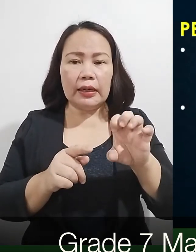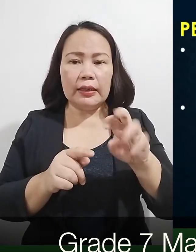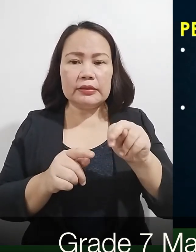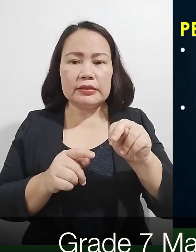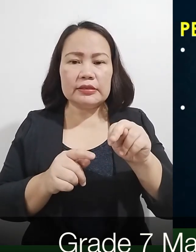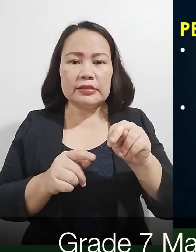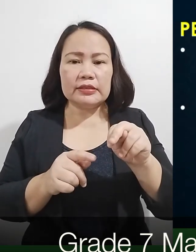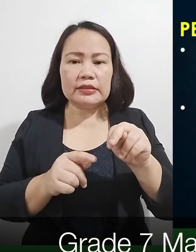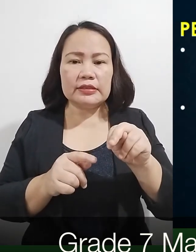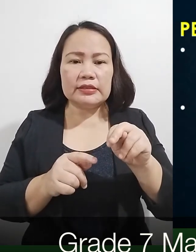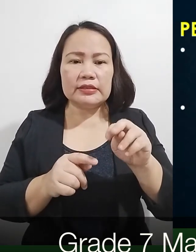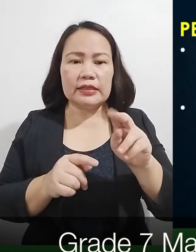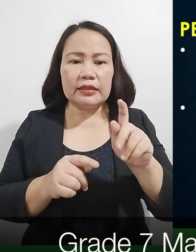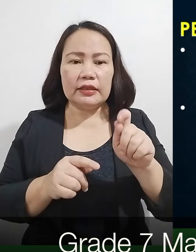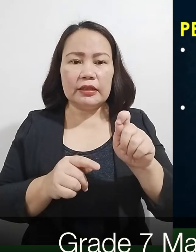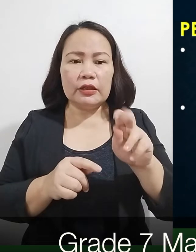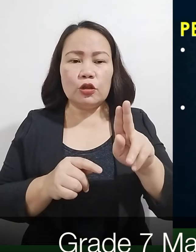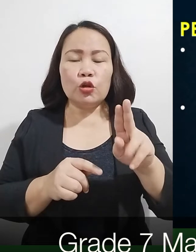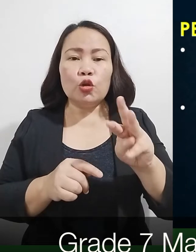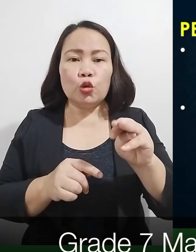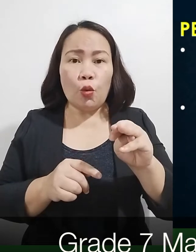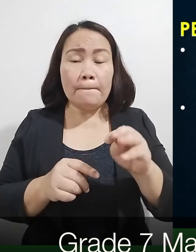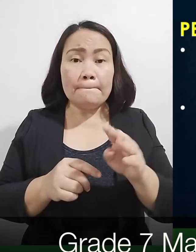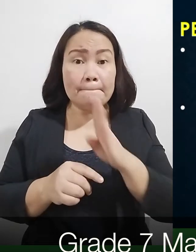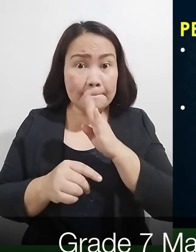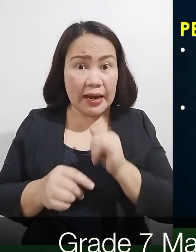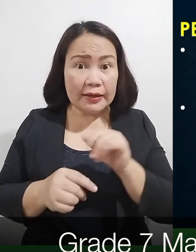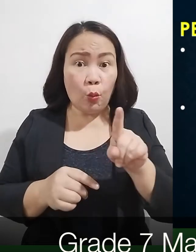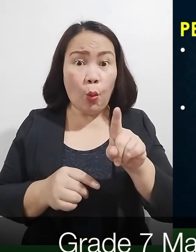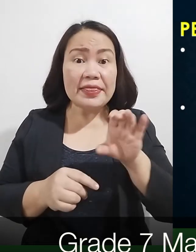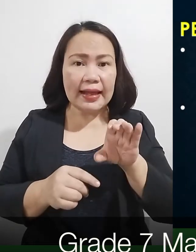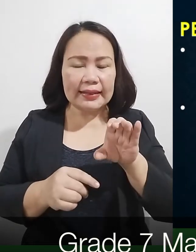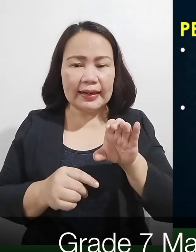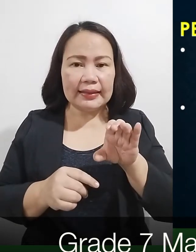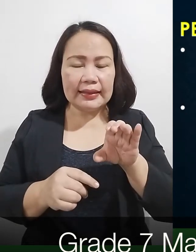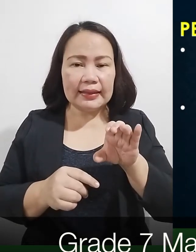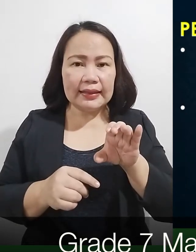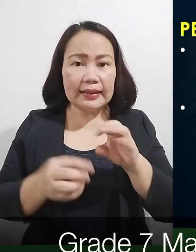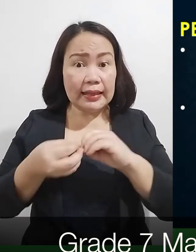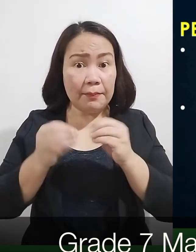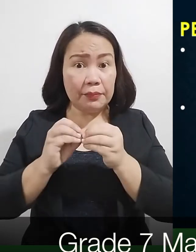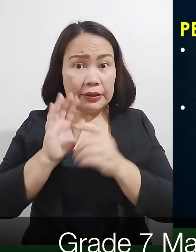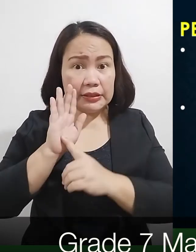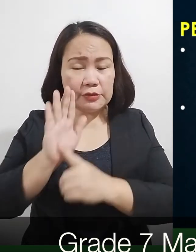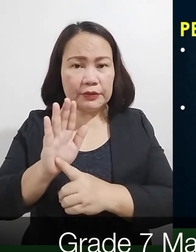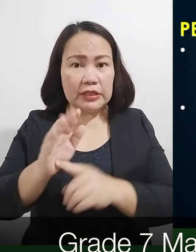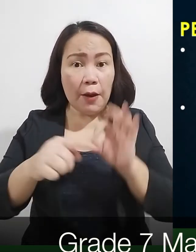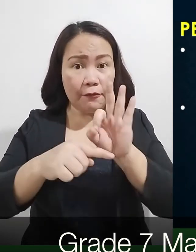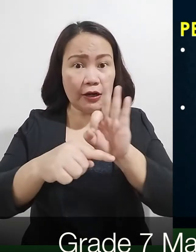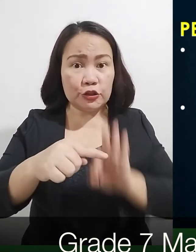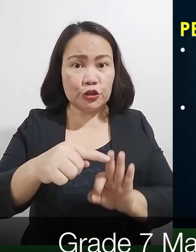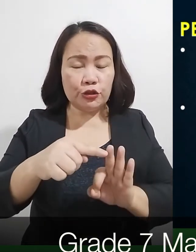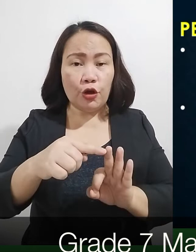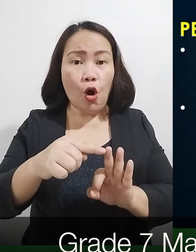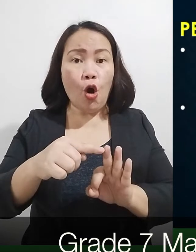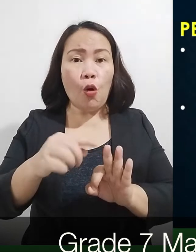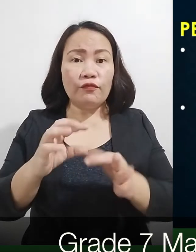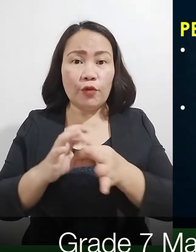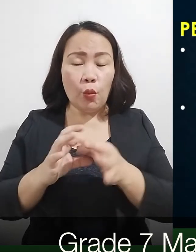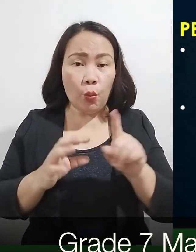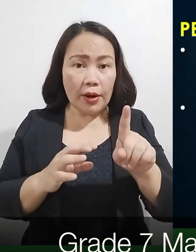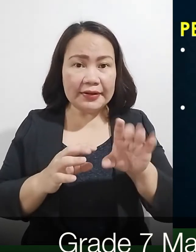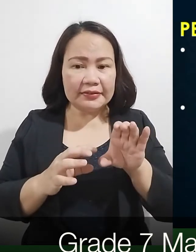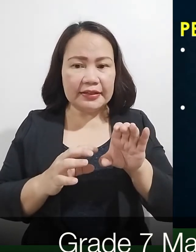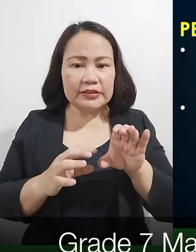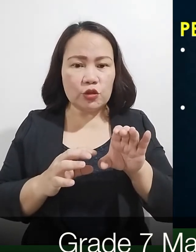by 100 or per 100 is a number or ratio expressed as a fraction of 100. That's